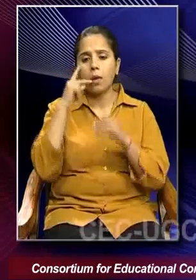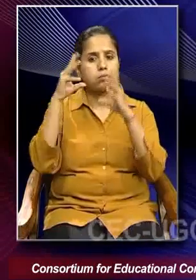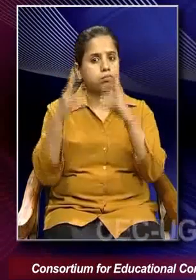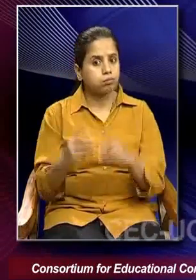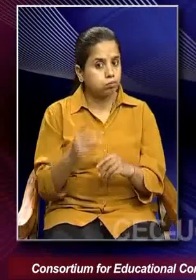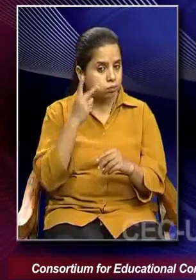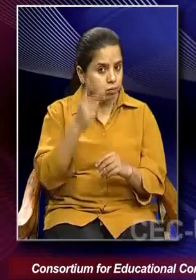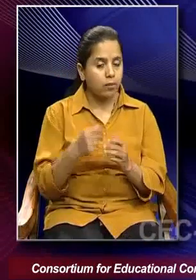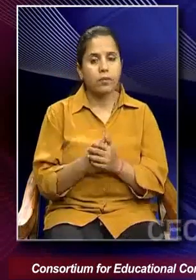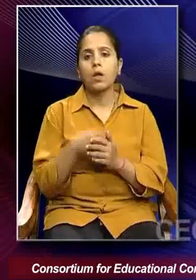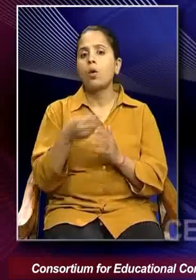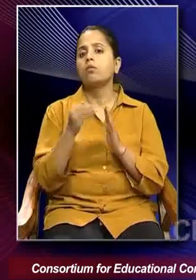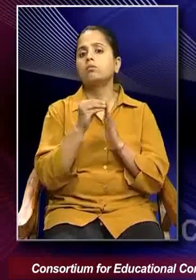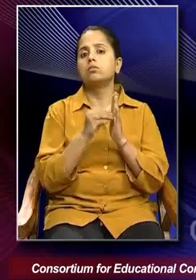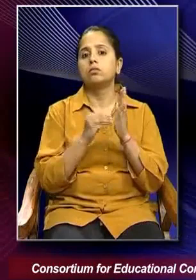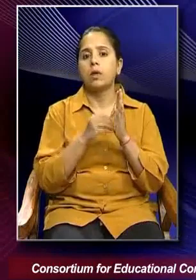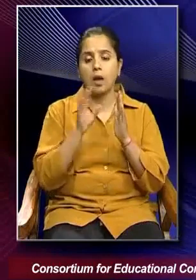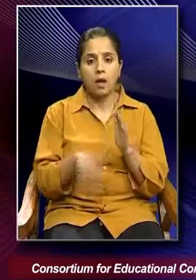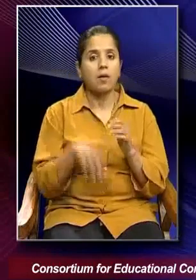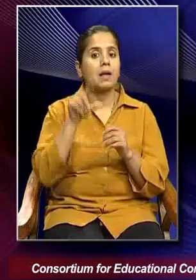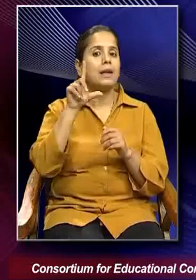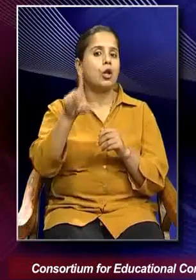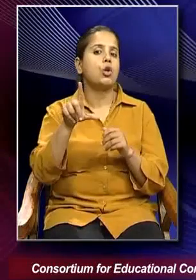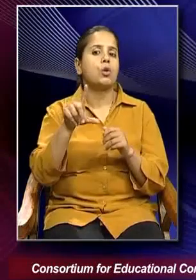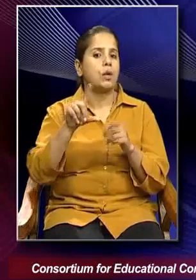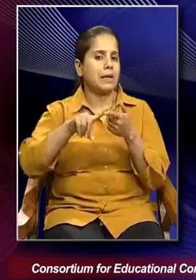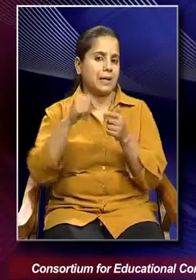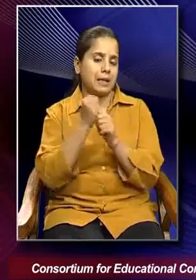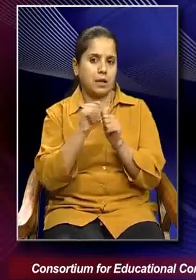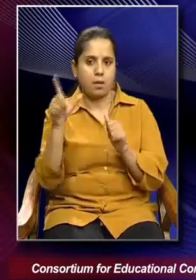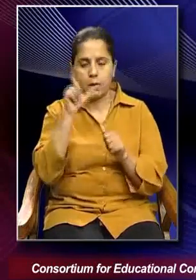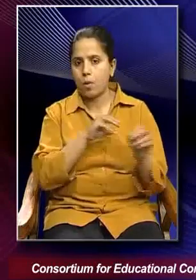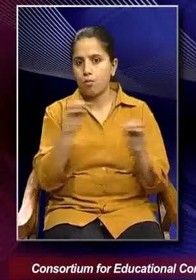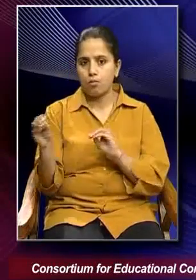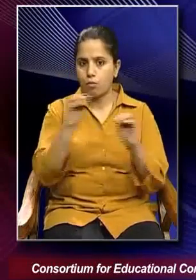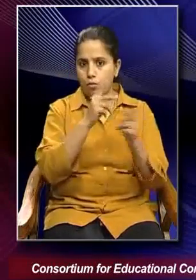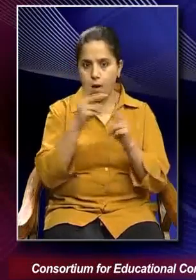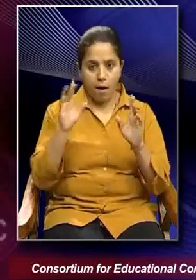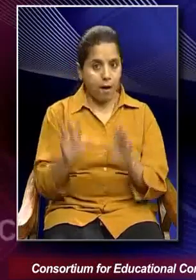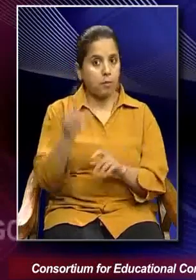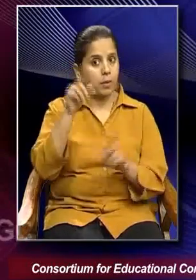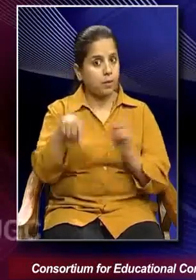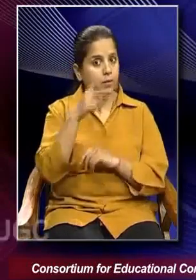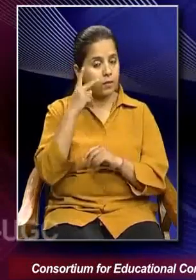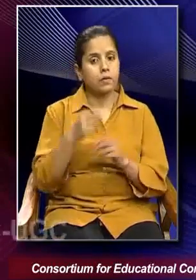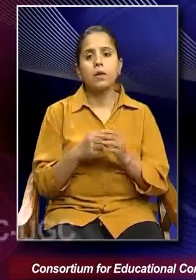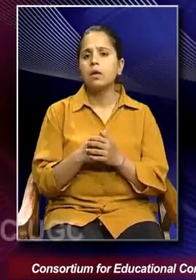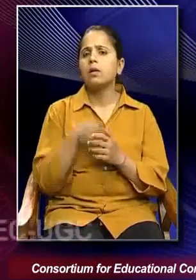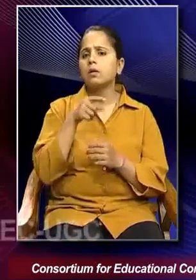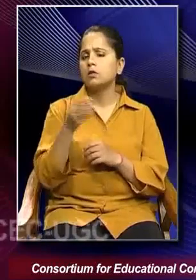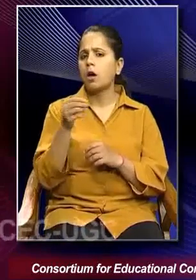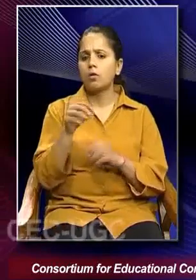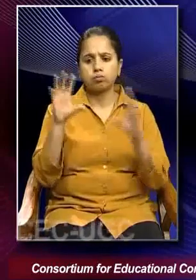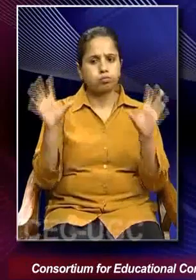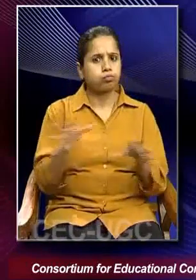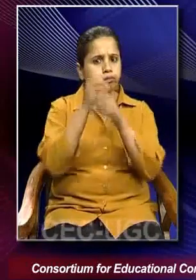the basis of total recorded or legally migrant who have come into a population, and so they sum it up